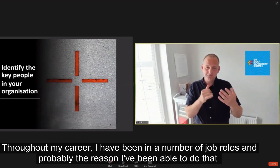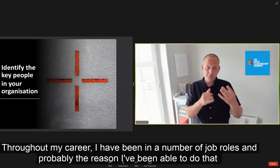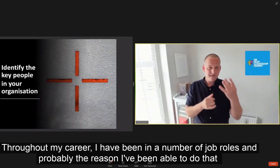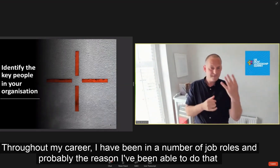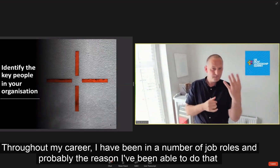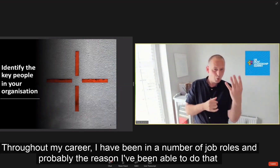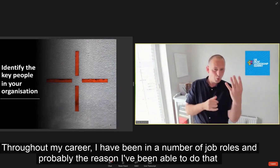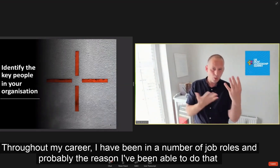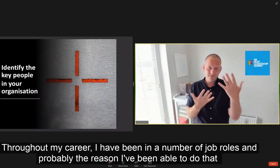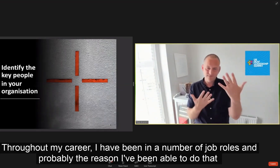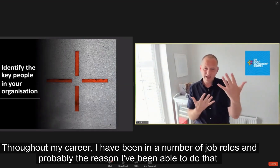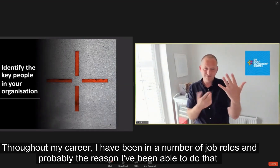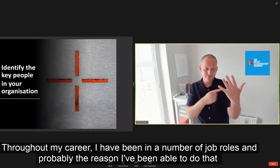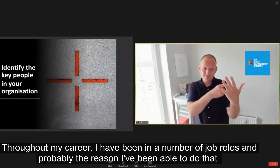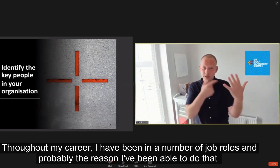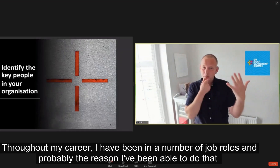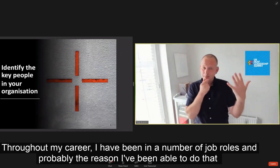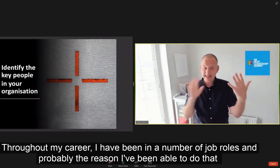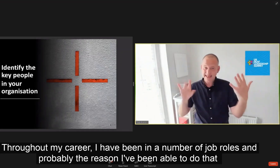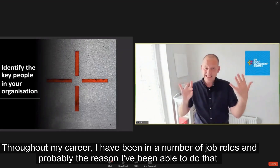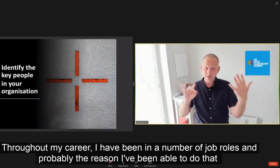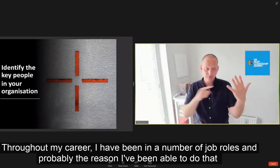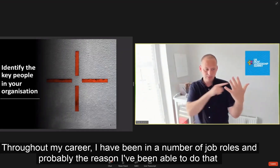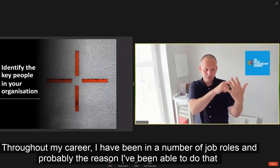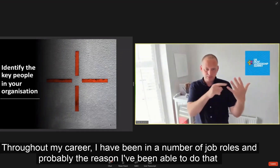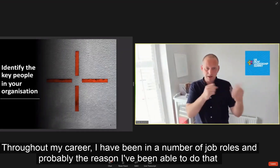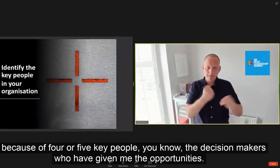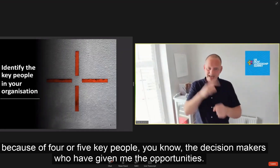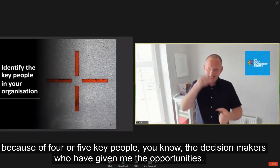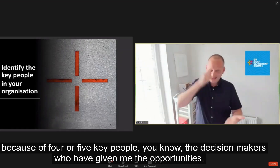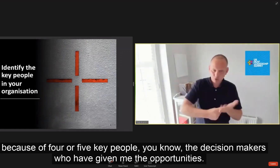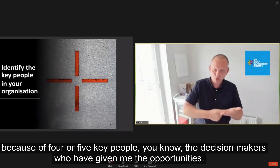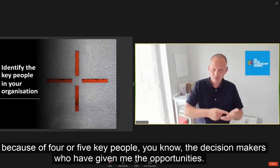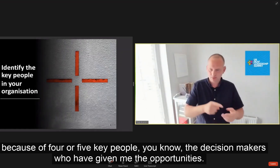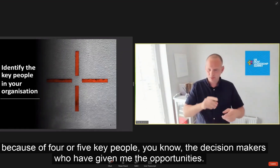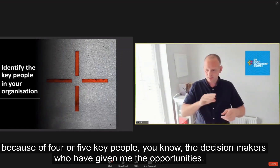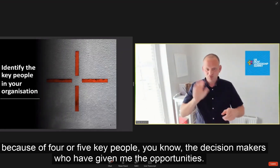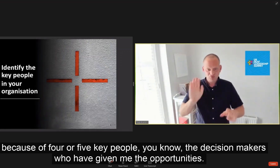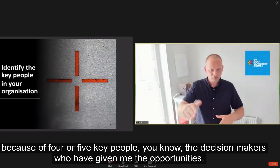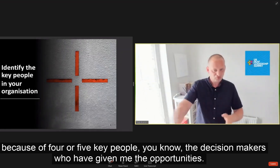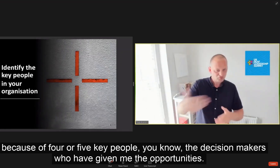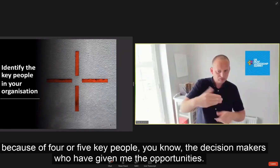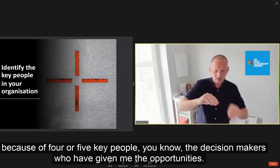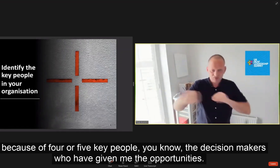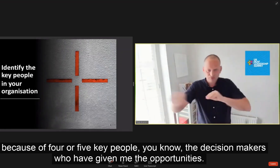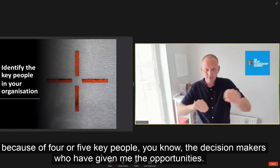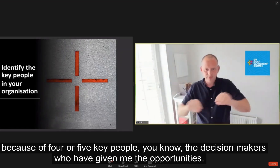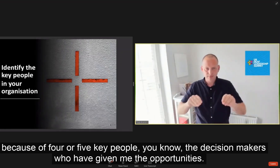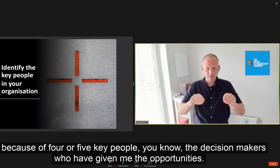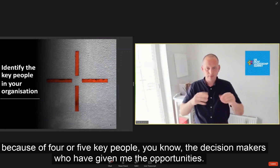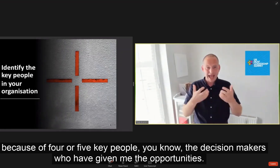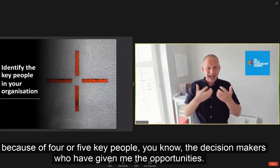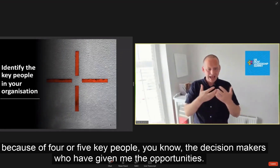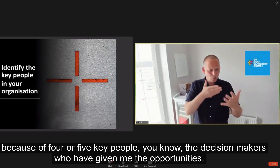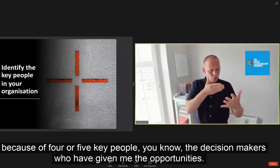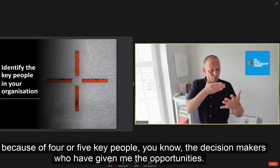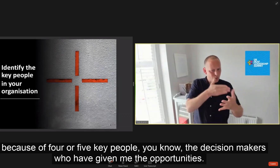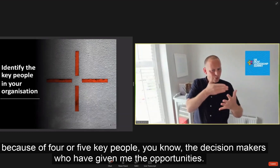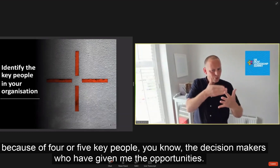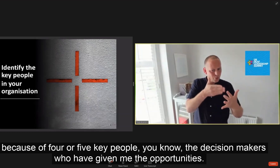but probably the reason that I've been able to do that is because of 4 or 5 key people, you know, the decision makers who have given me